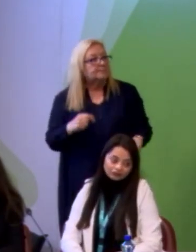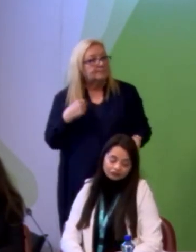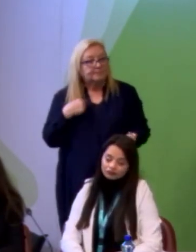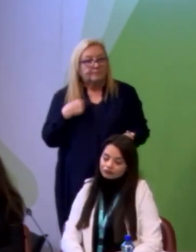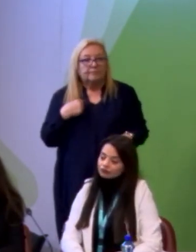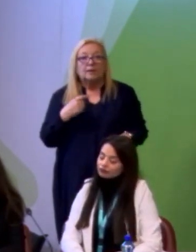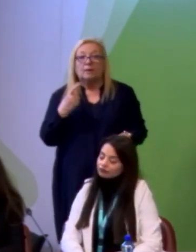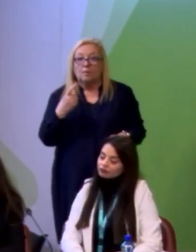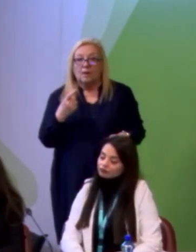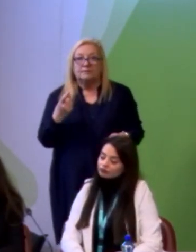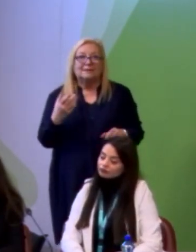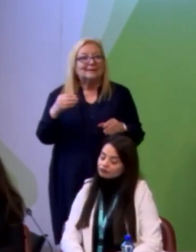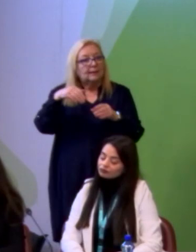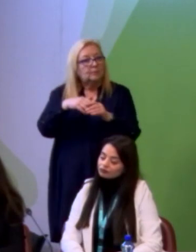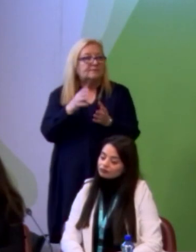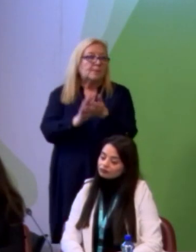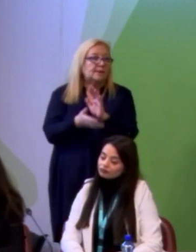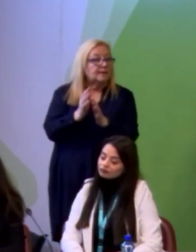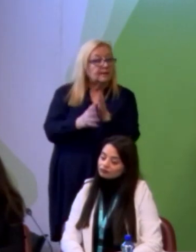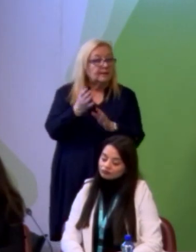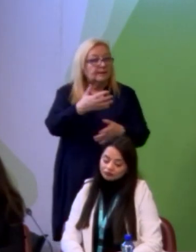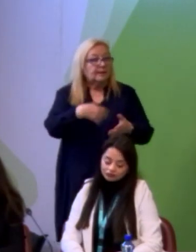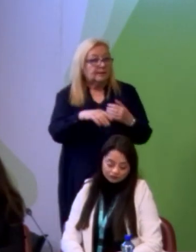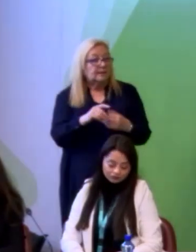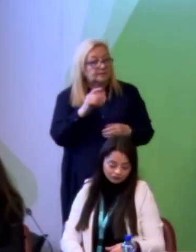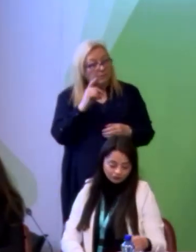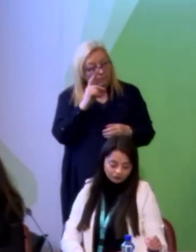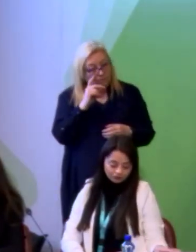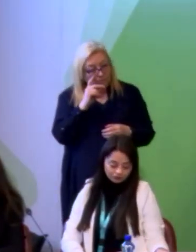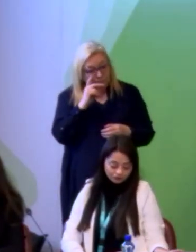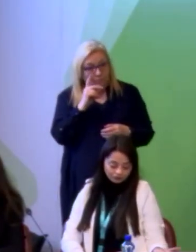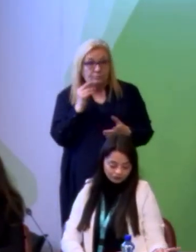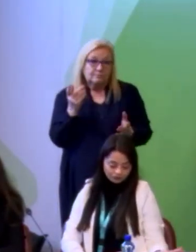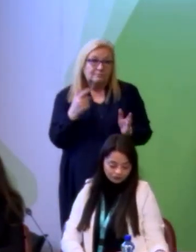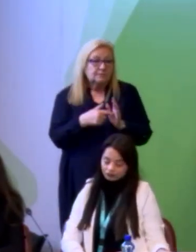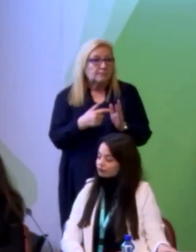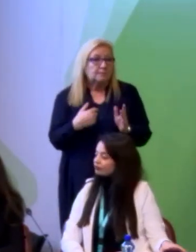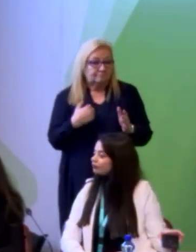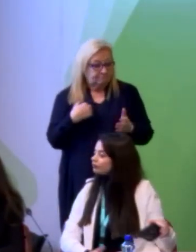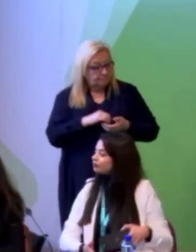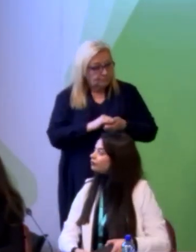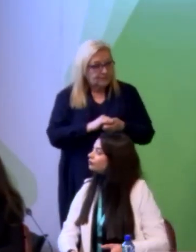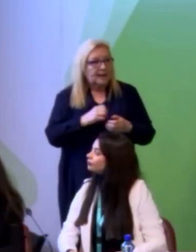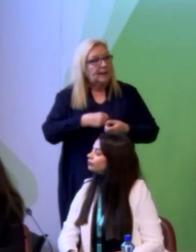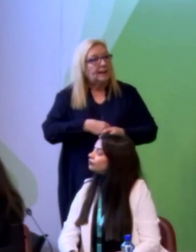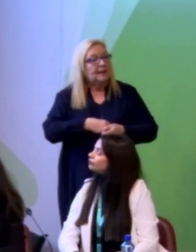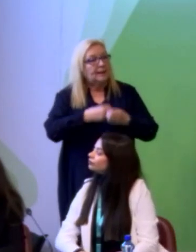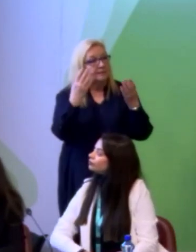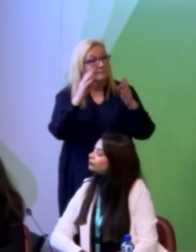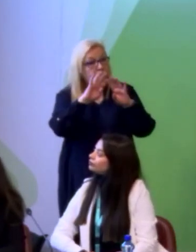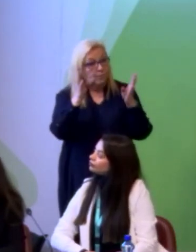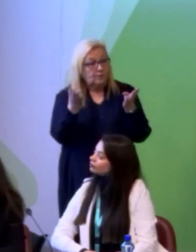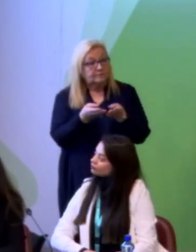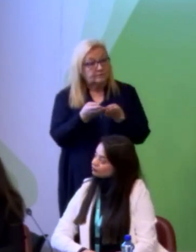on inclusive play this year. So organizations like Light for the World and organizations of persons with